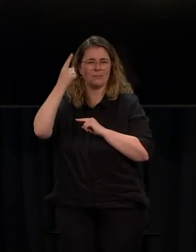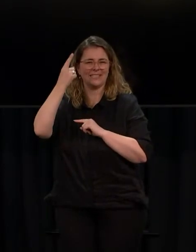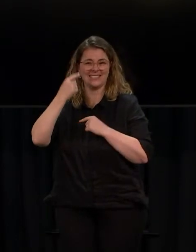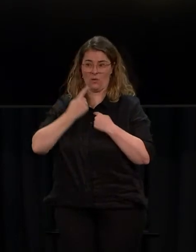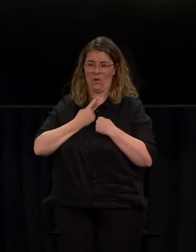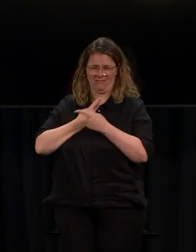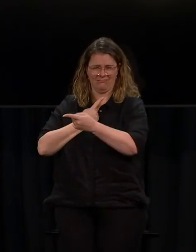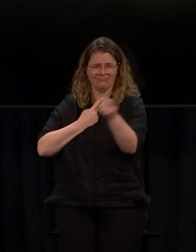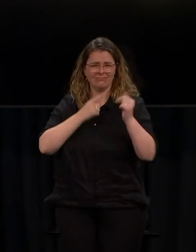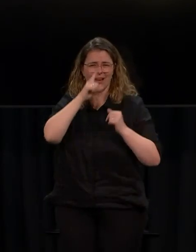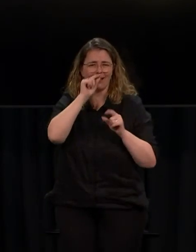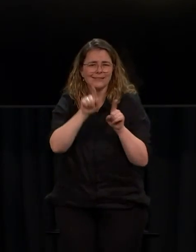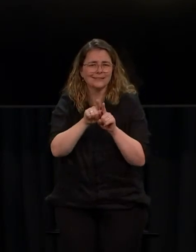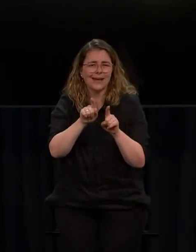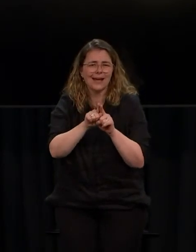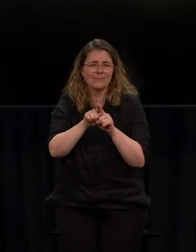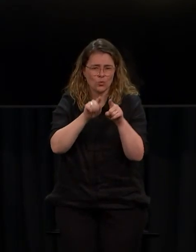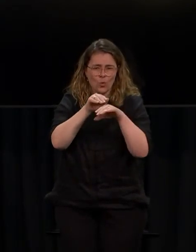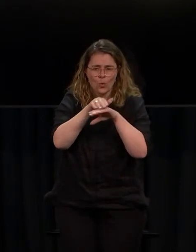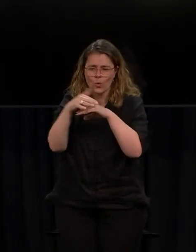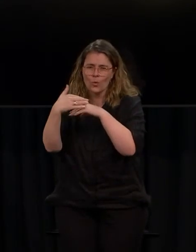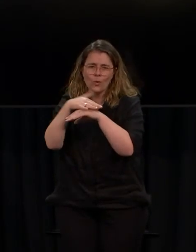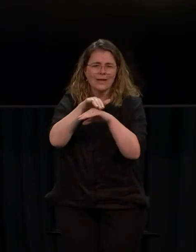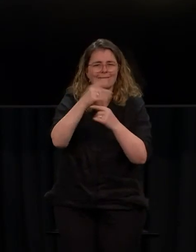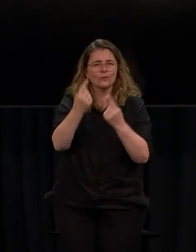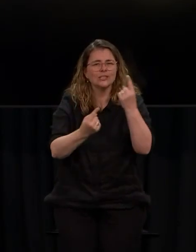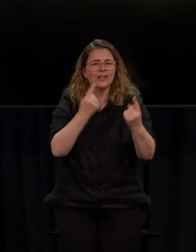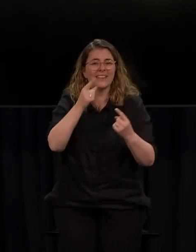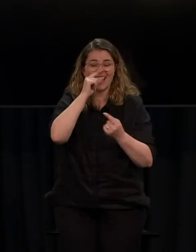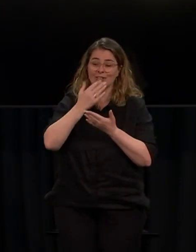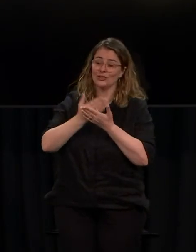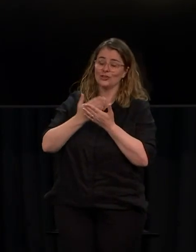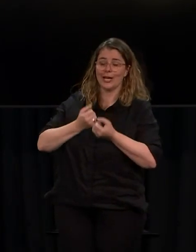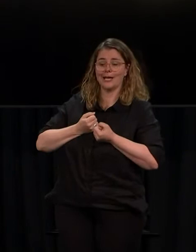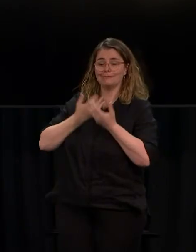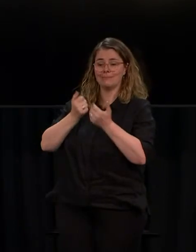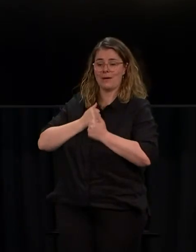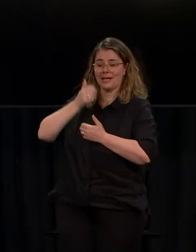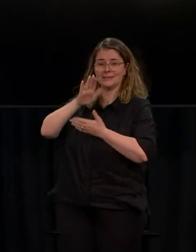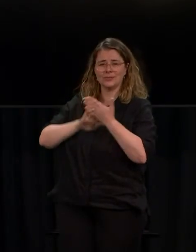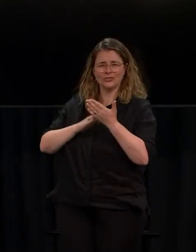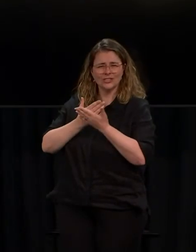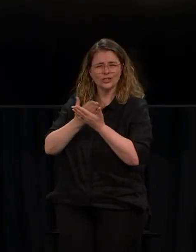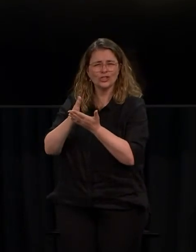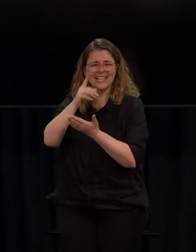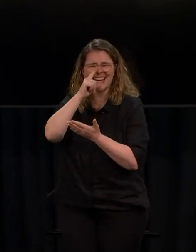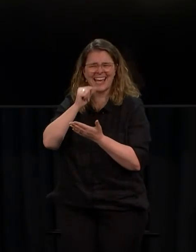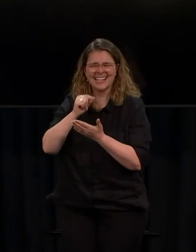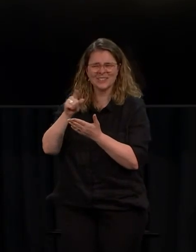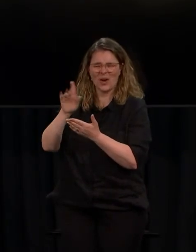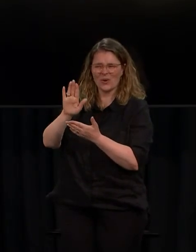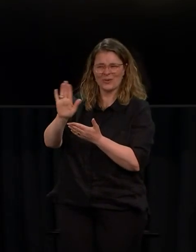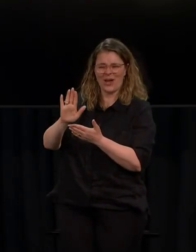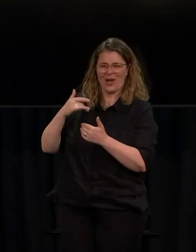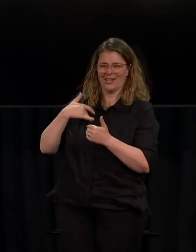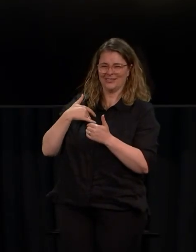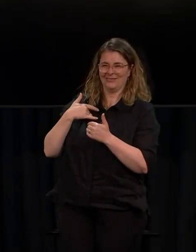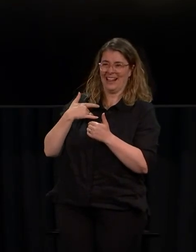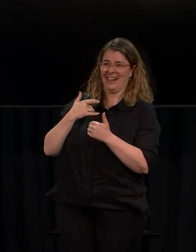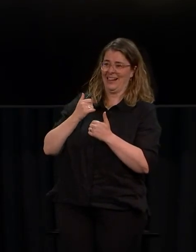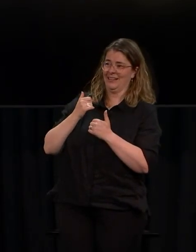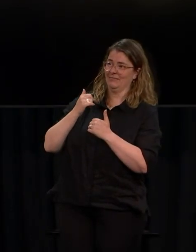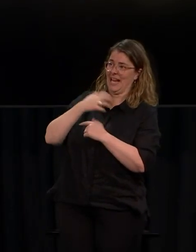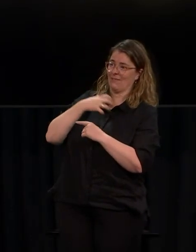all can. We all have more influence than we know, just by sharing even personal experiences. So no, I don't believe there's a limit